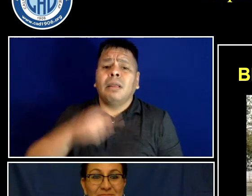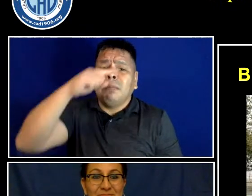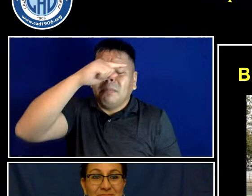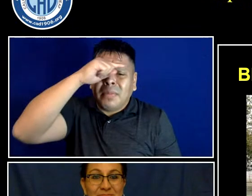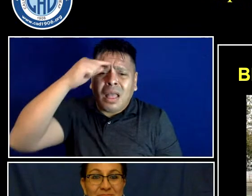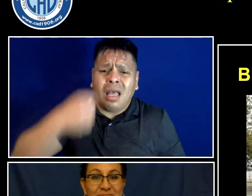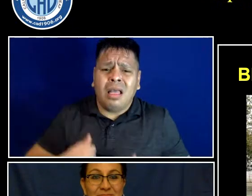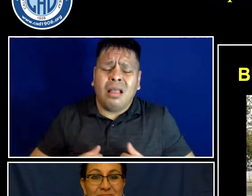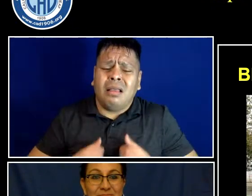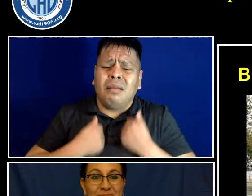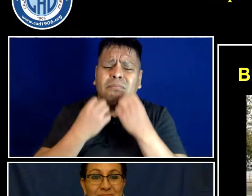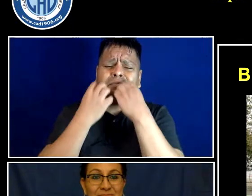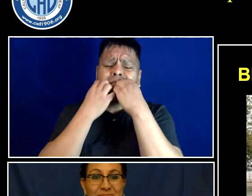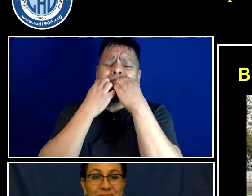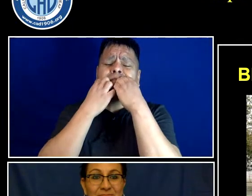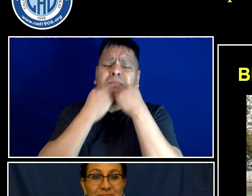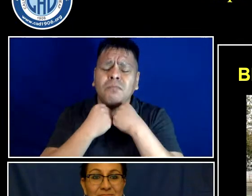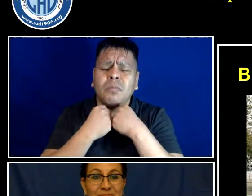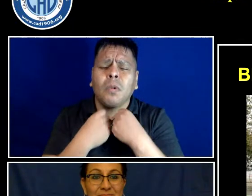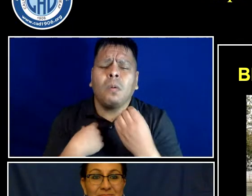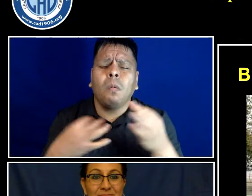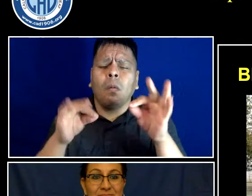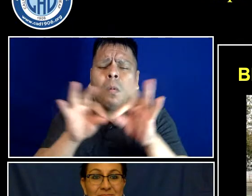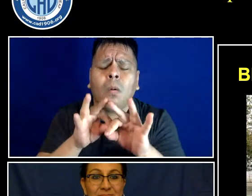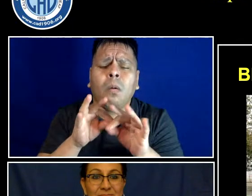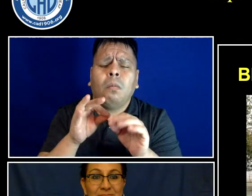we've listed their names out there.